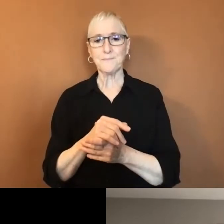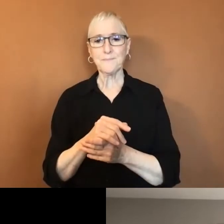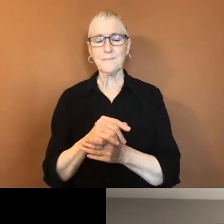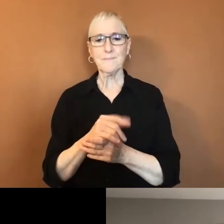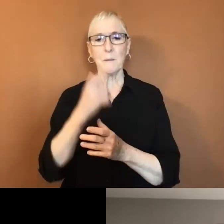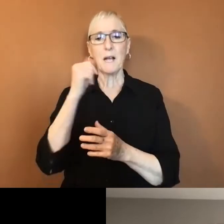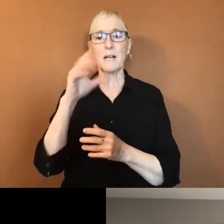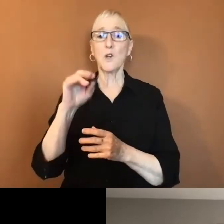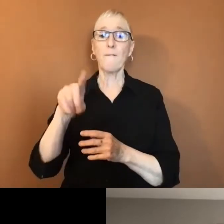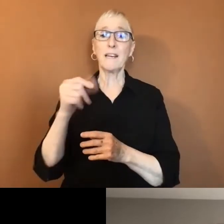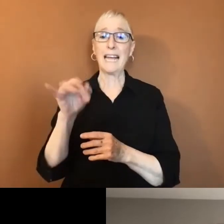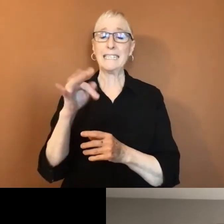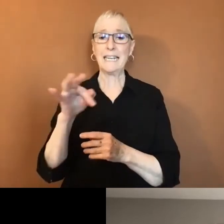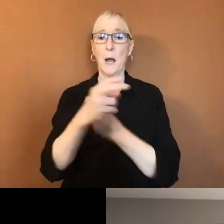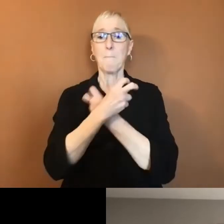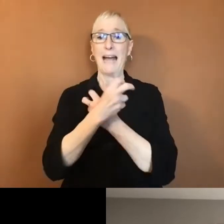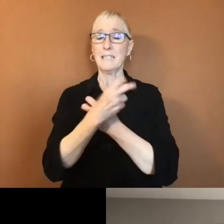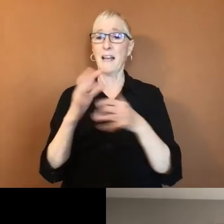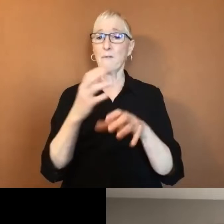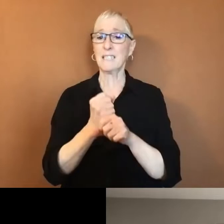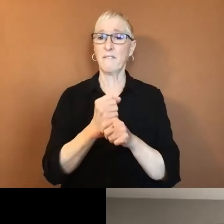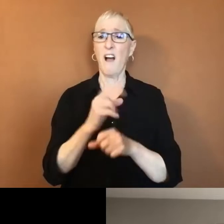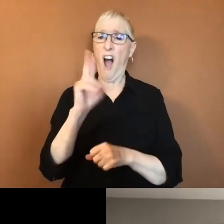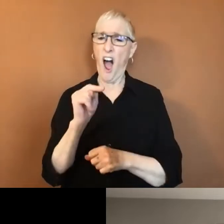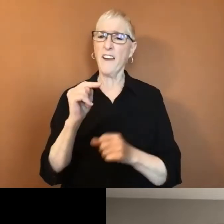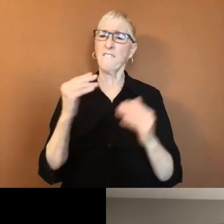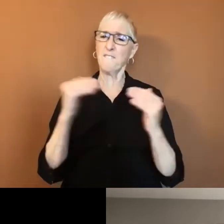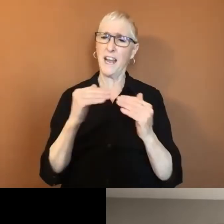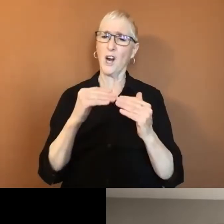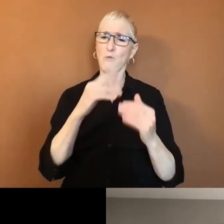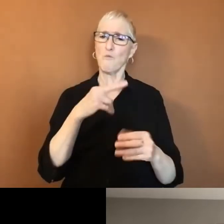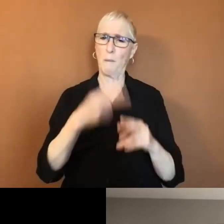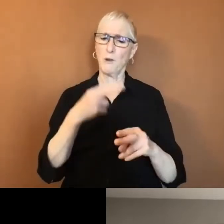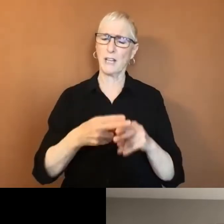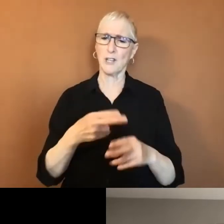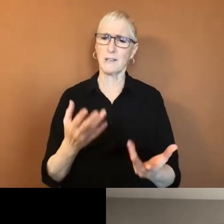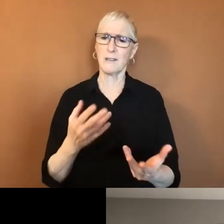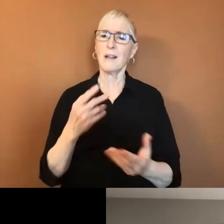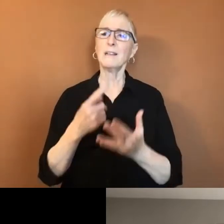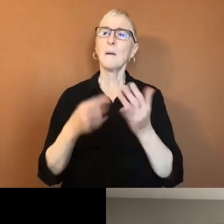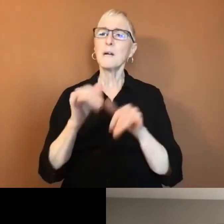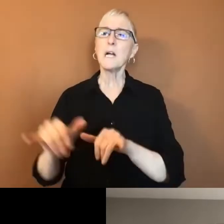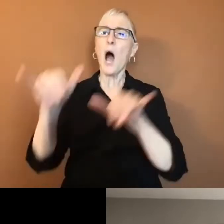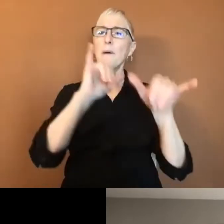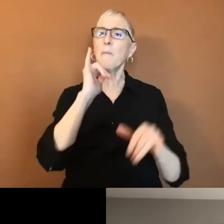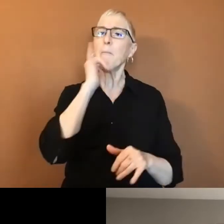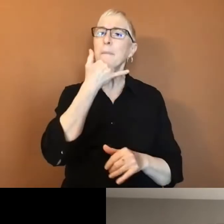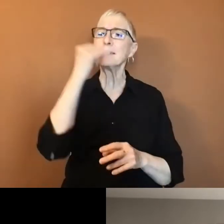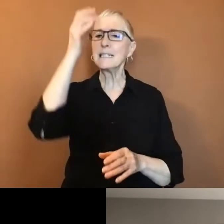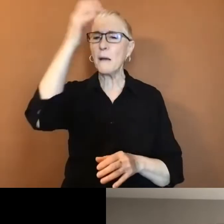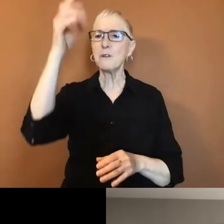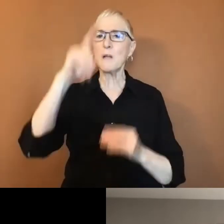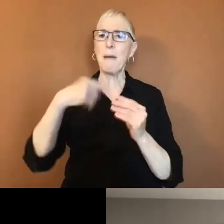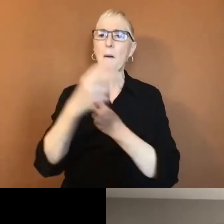of COVID-19, bats have received an unfair reputation. What are some common misconceptions about